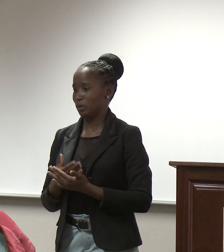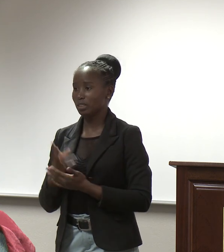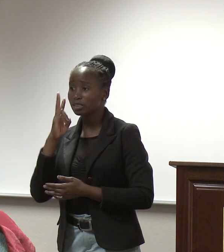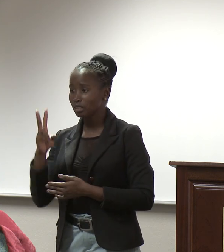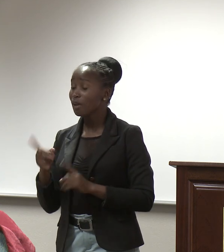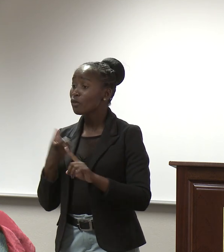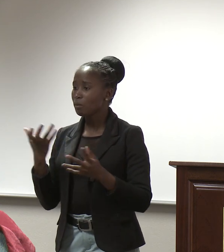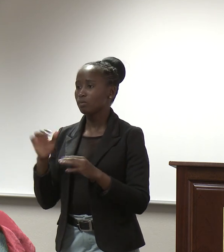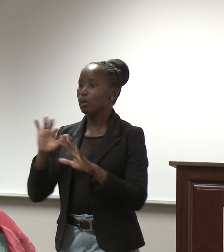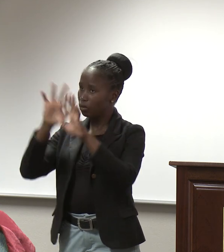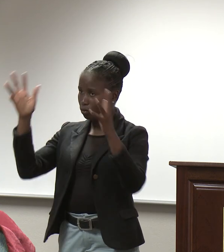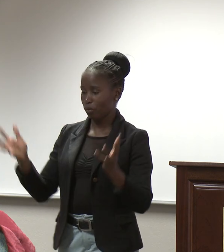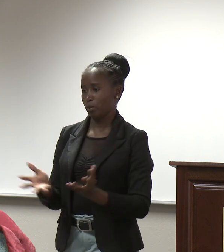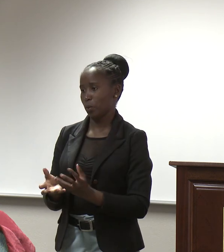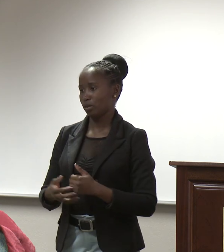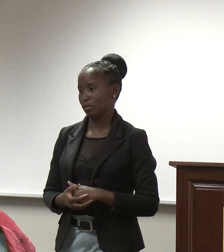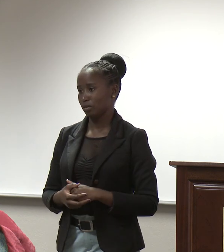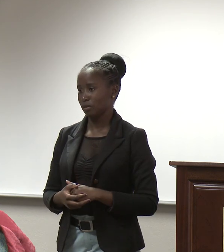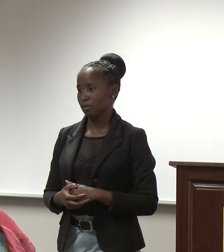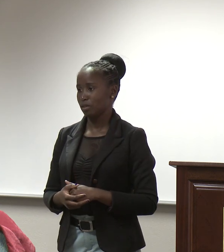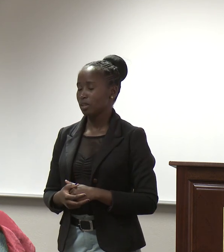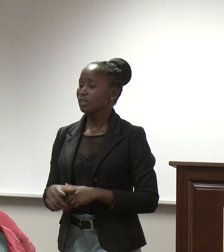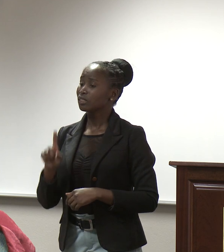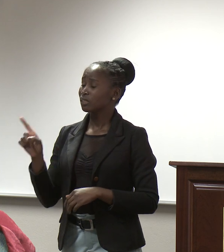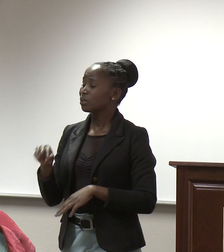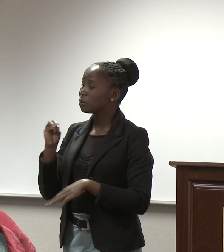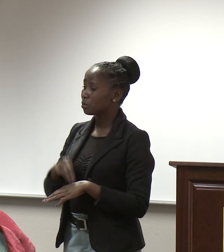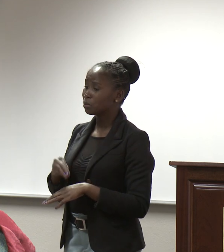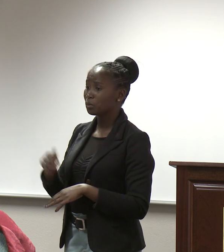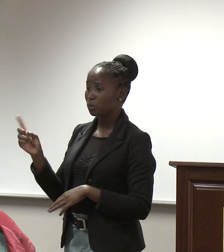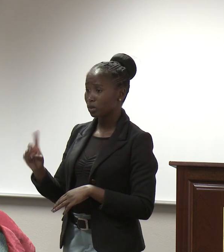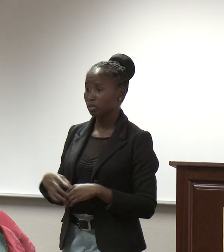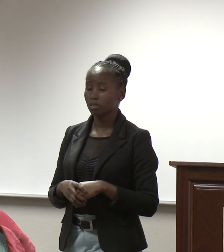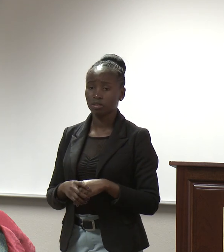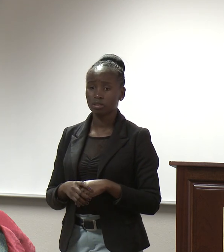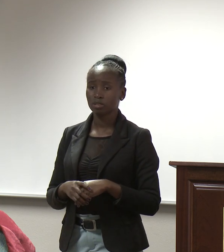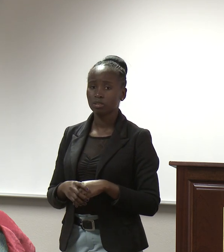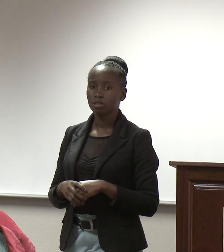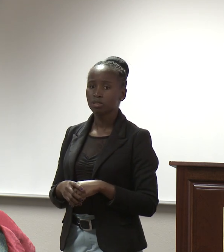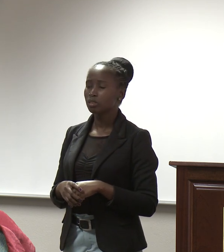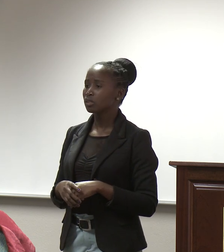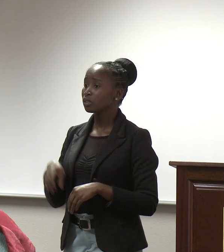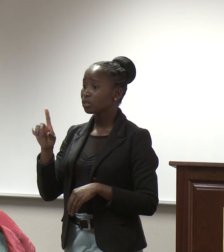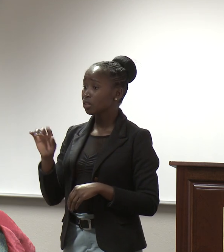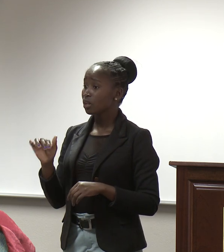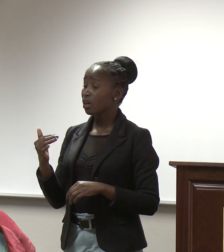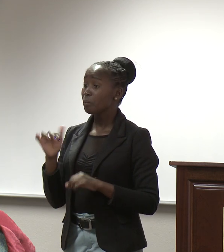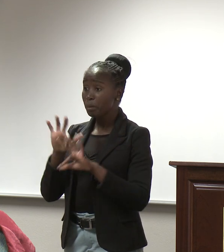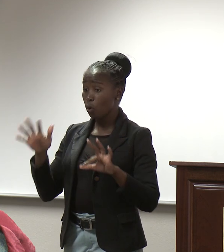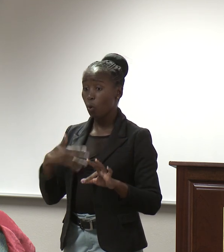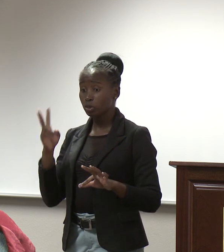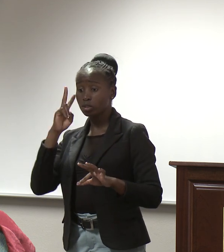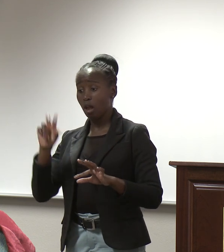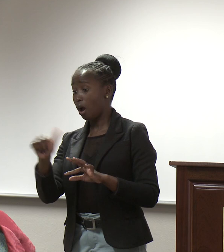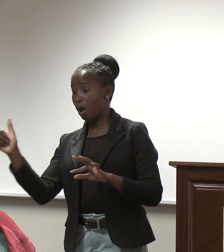world. The problems are this. Who are the people that are going to fight for the alternatives?